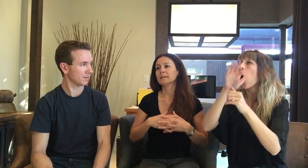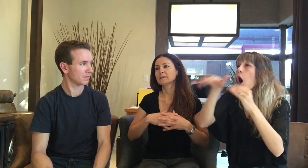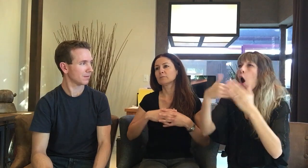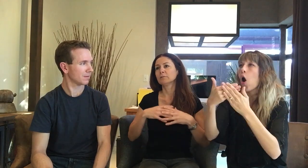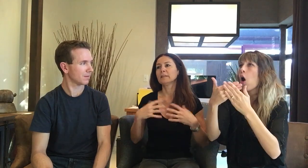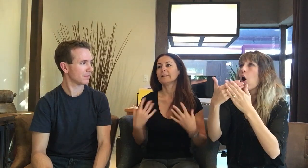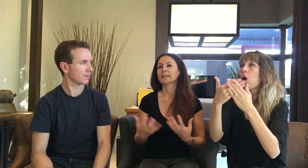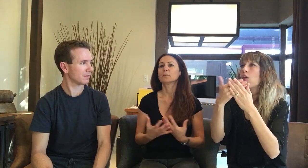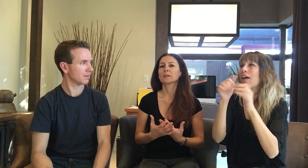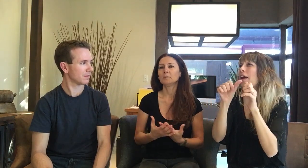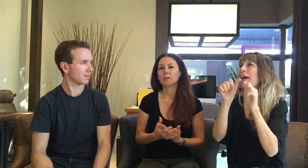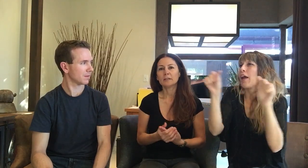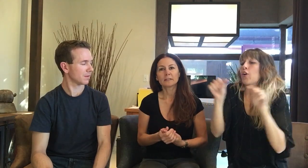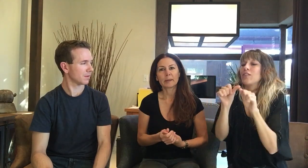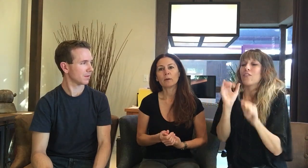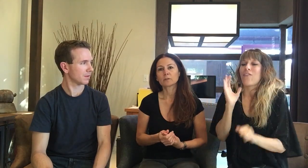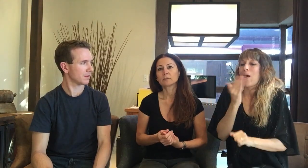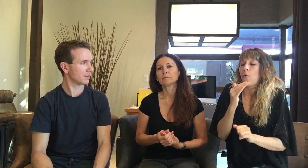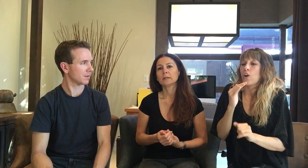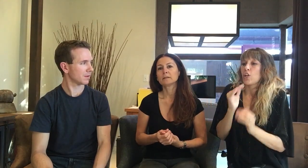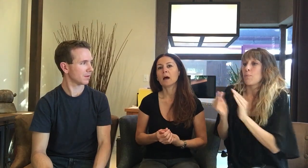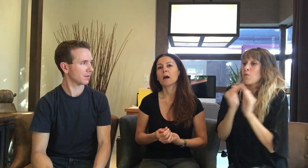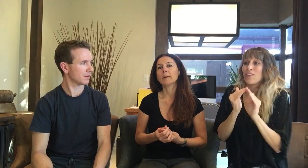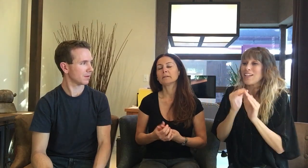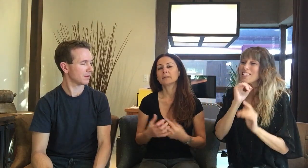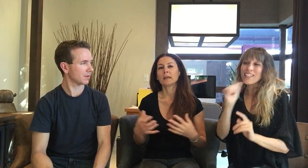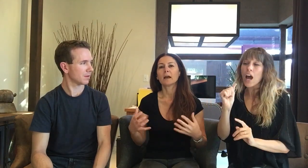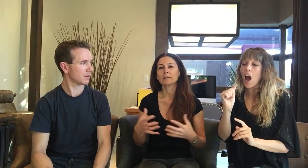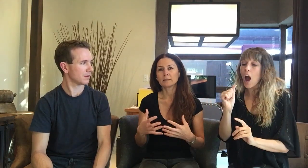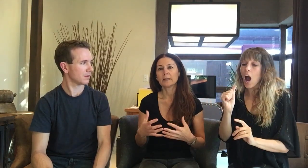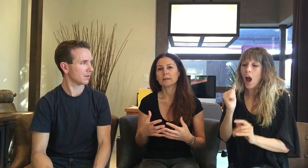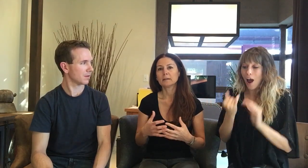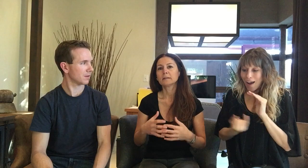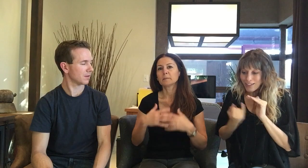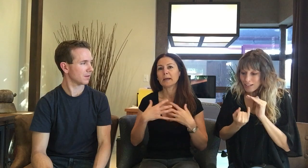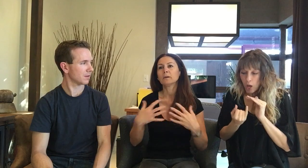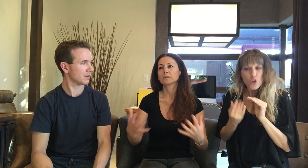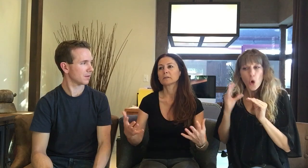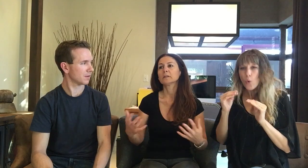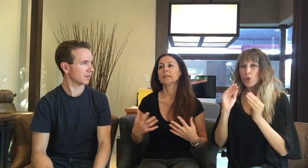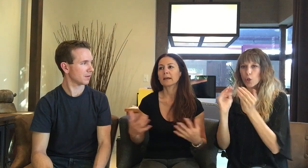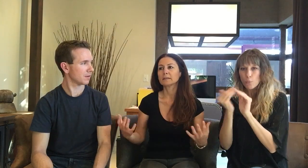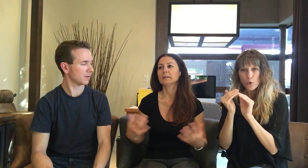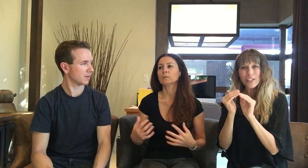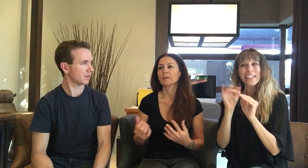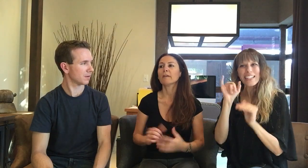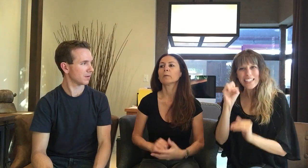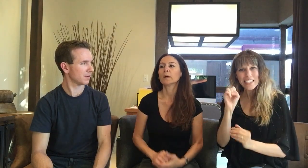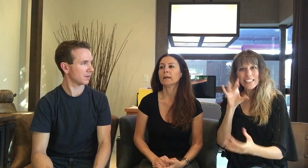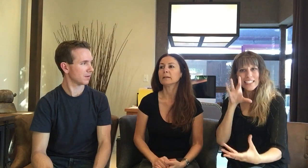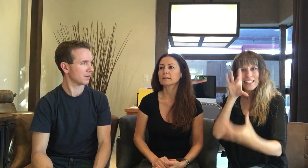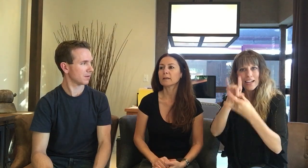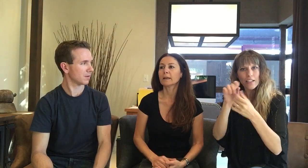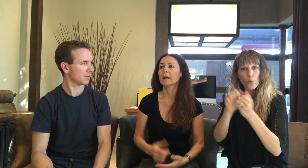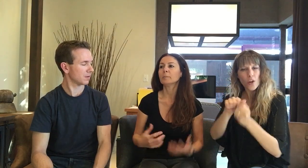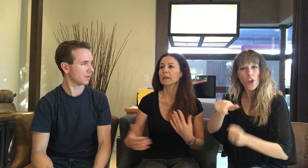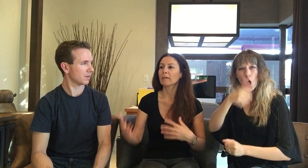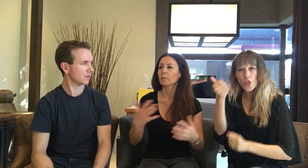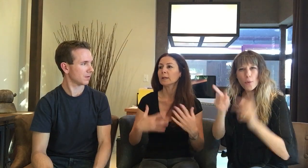Because really that's what community is about. It's not about staying isolated. It's about connecting with everyone else and helping everyone